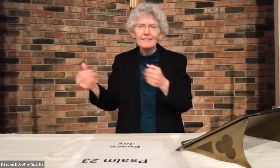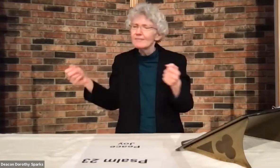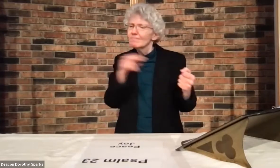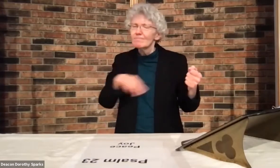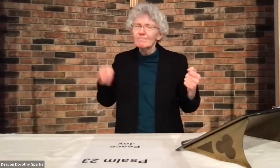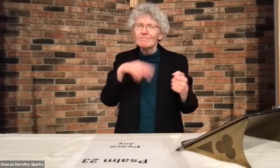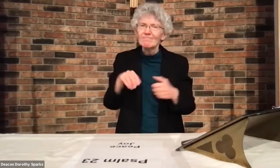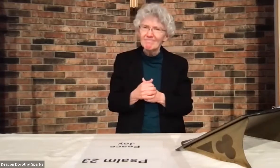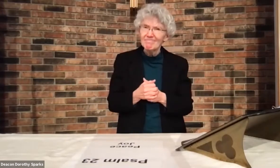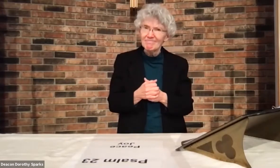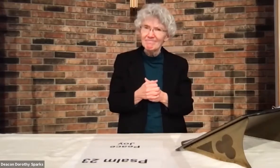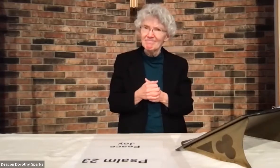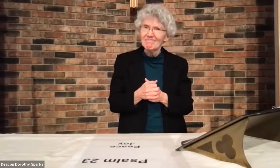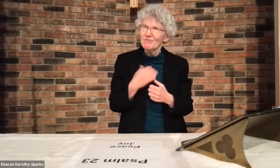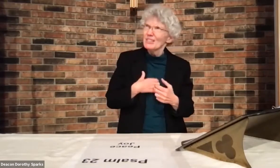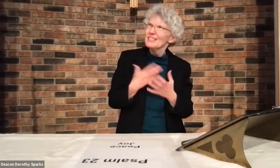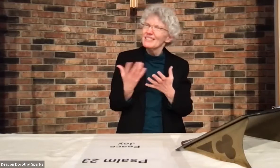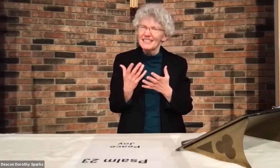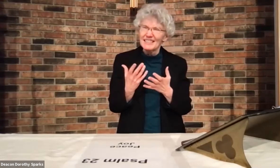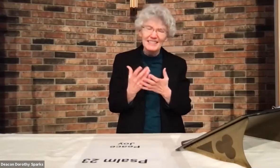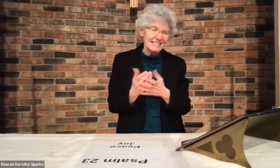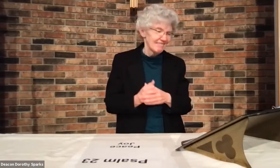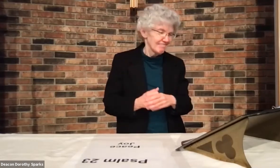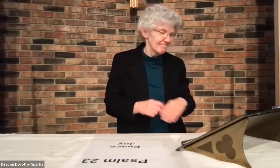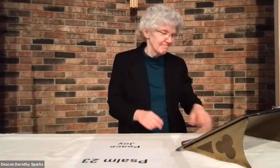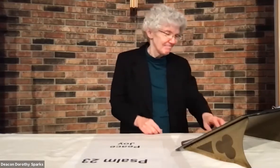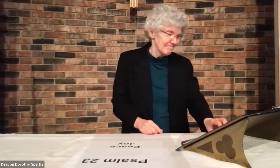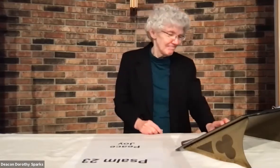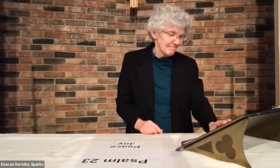have everything figured out and know what's next.